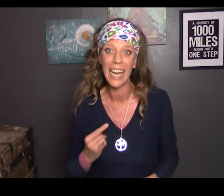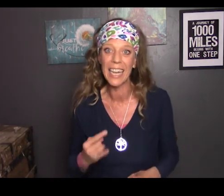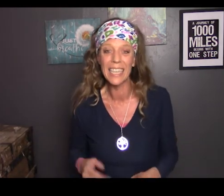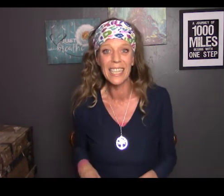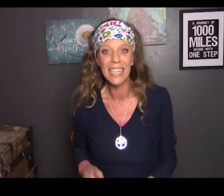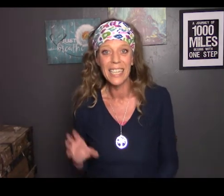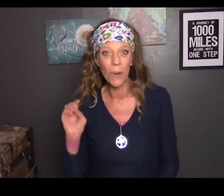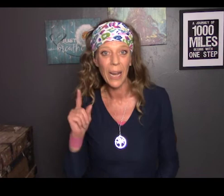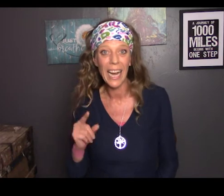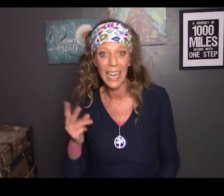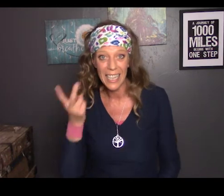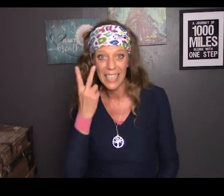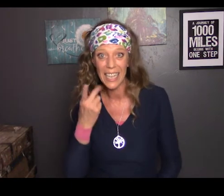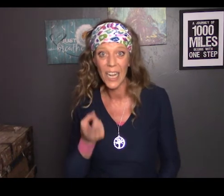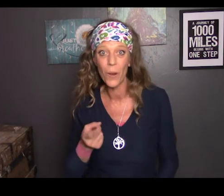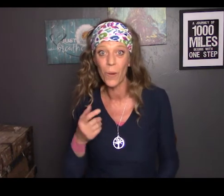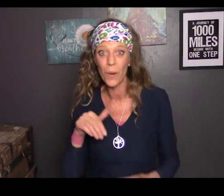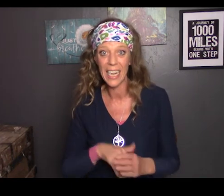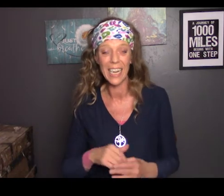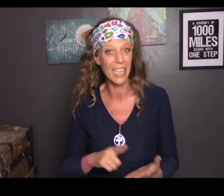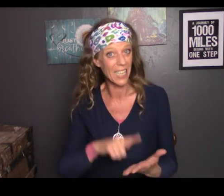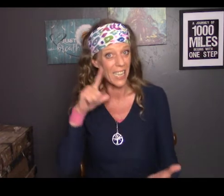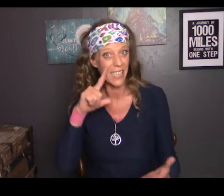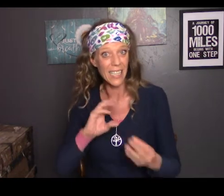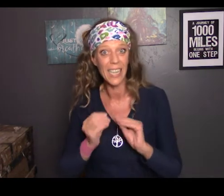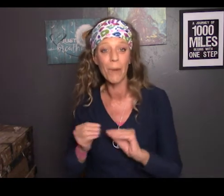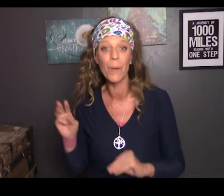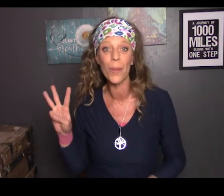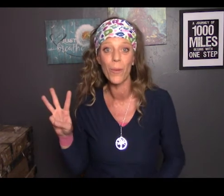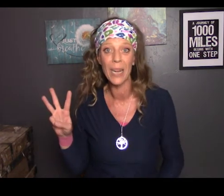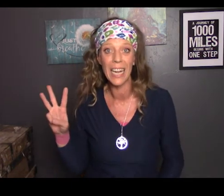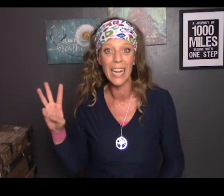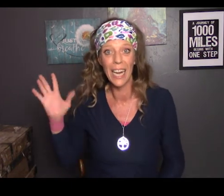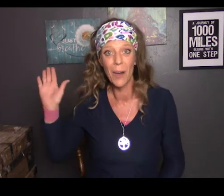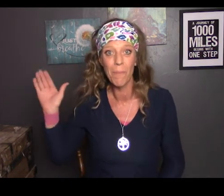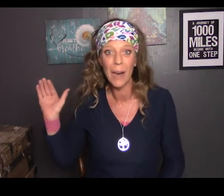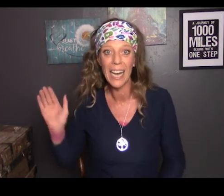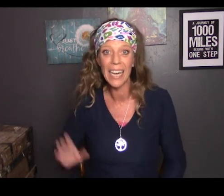liking it. Okay, see you in lesson number 3. Bye.